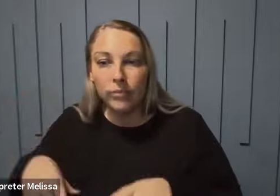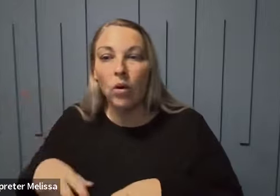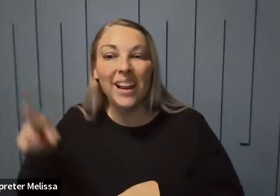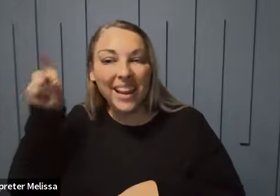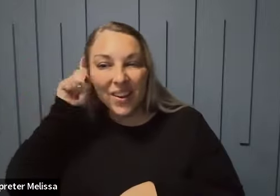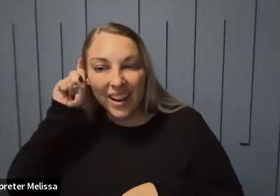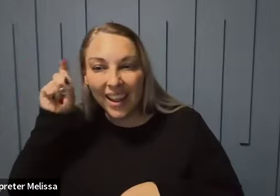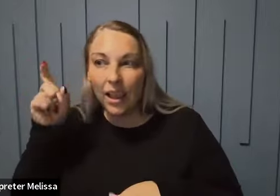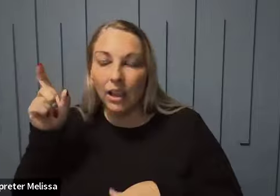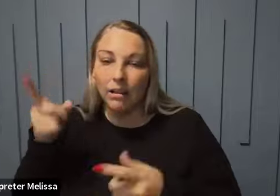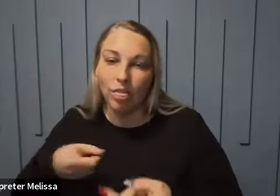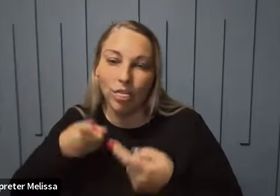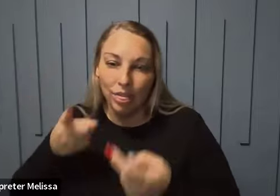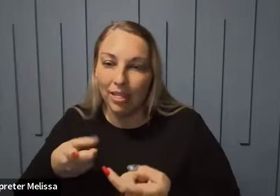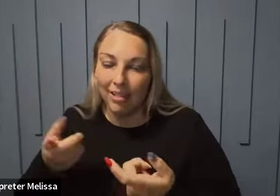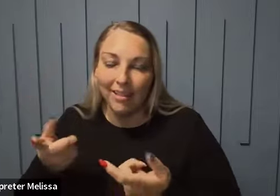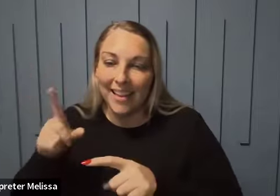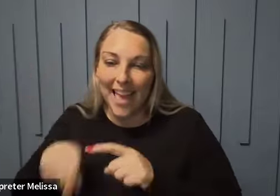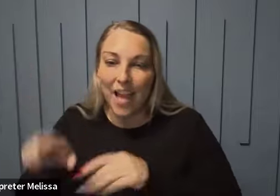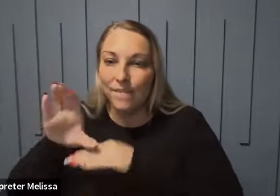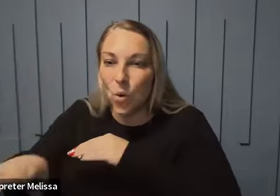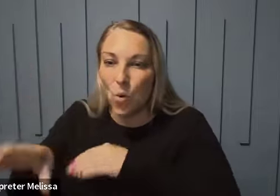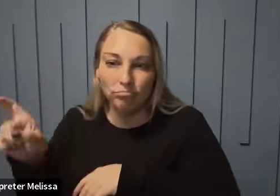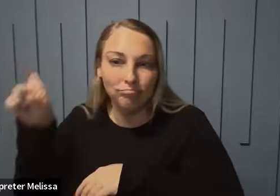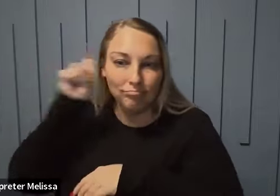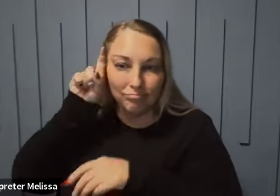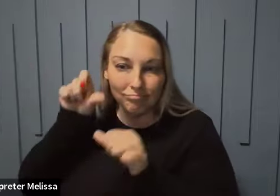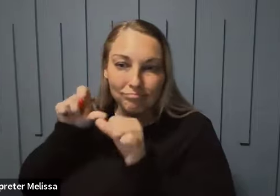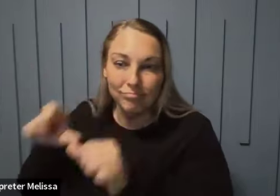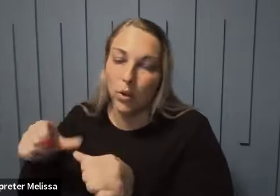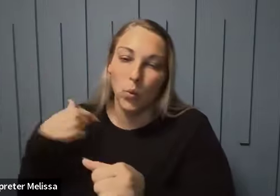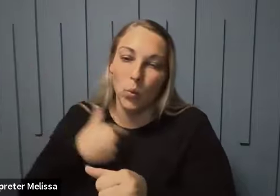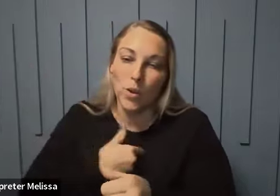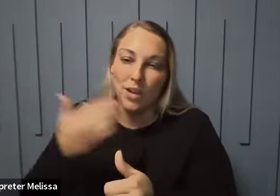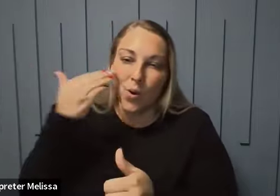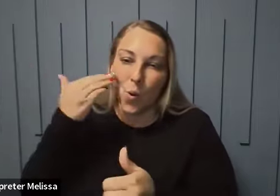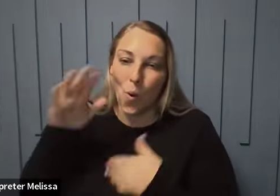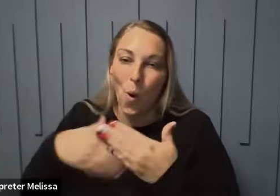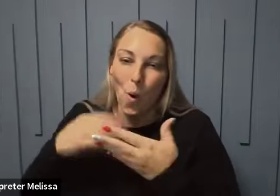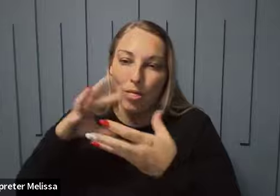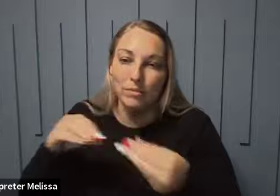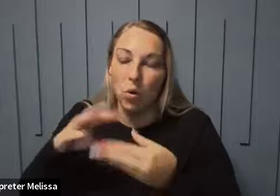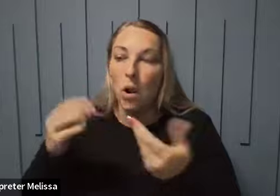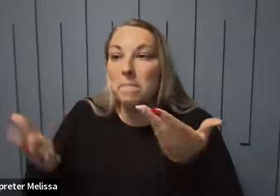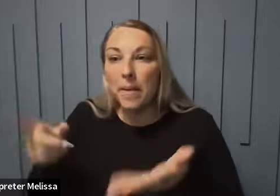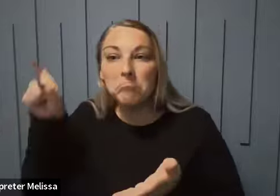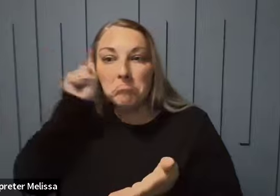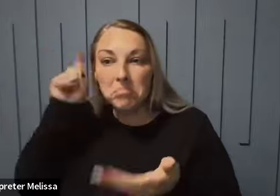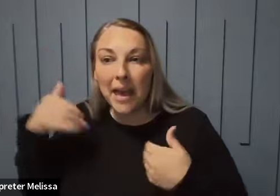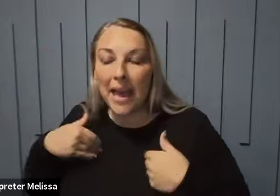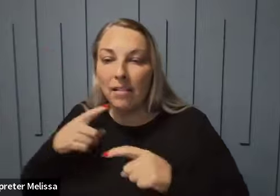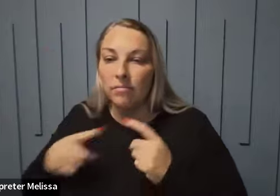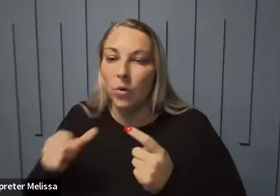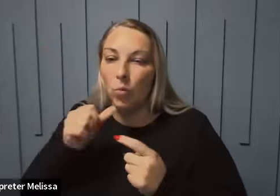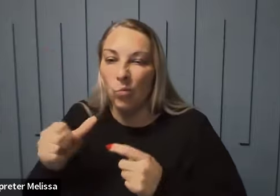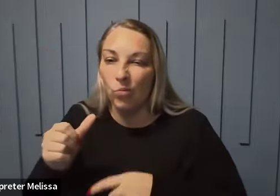can't ever get them to wear them. We've heard all the stories. We know that sometimes that path doesn't work out like we think it will. But assuming